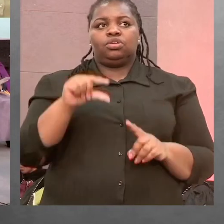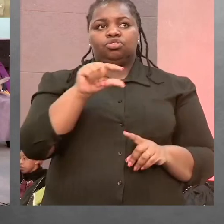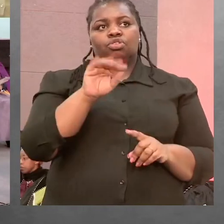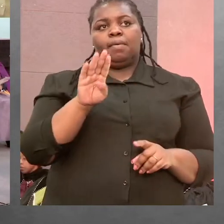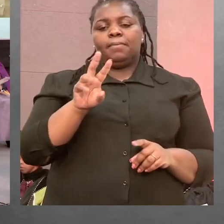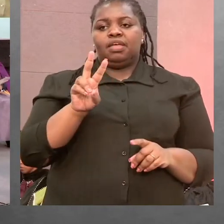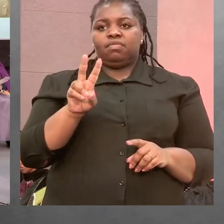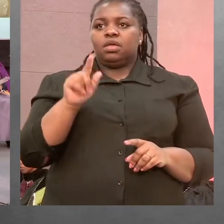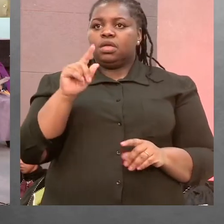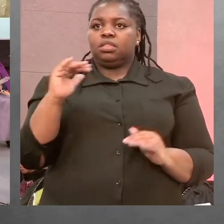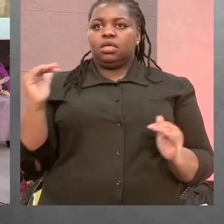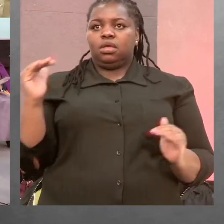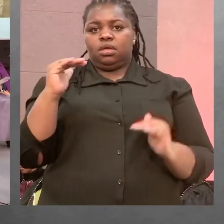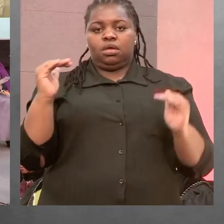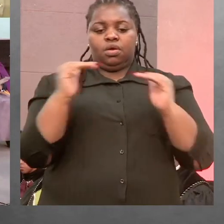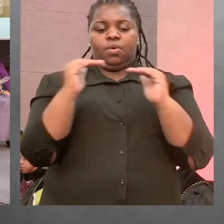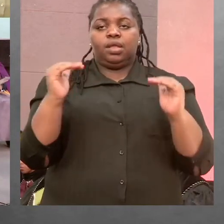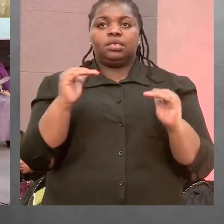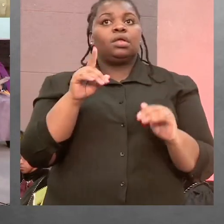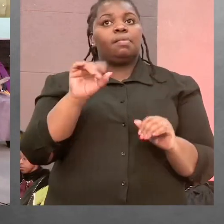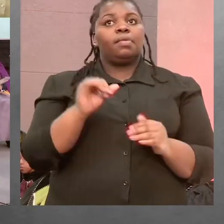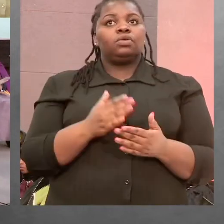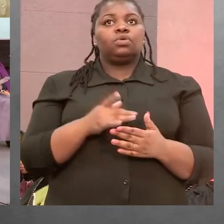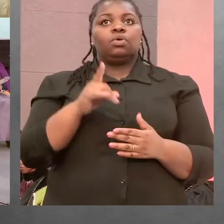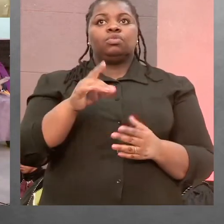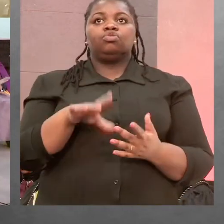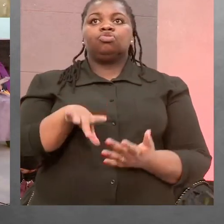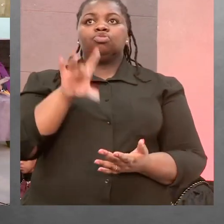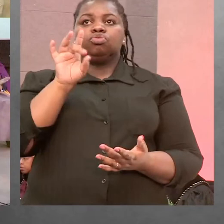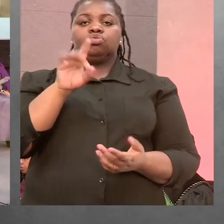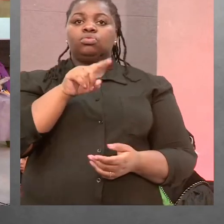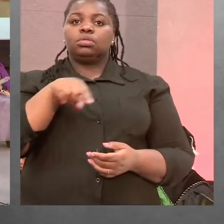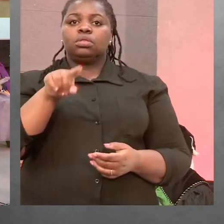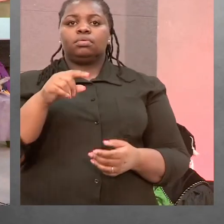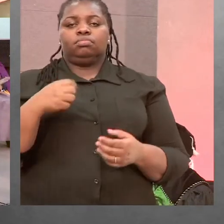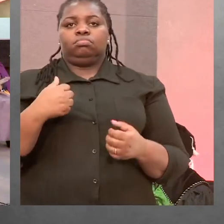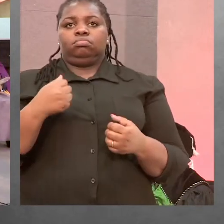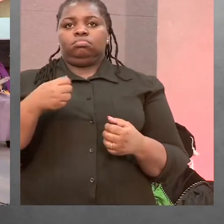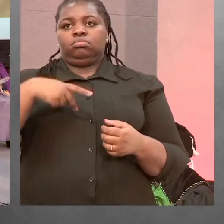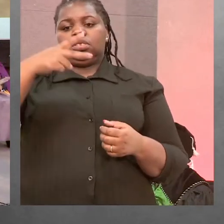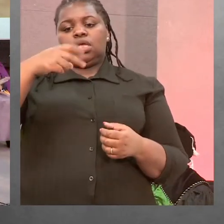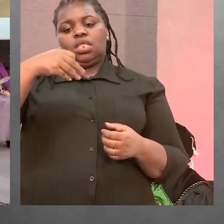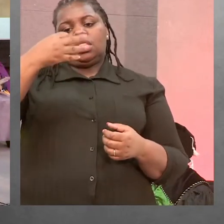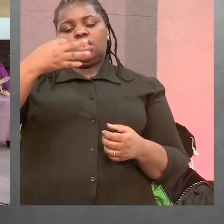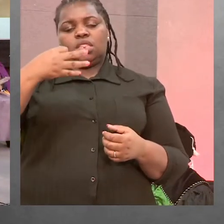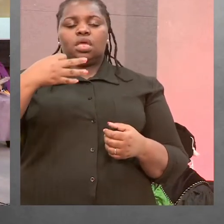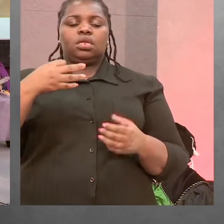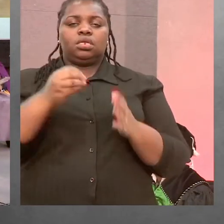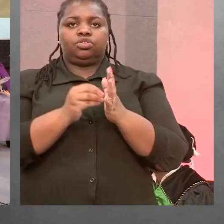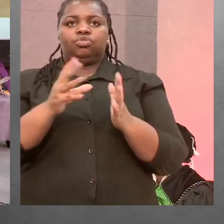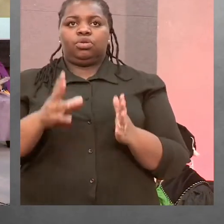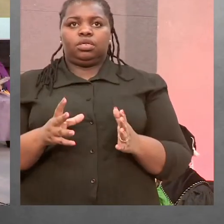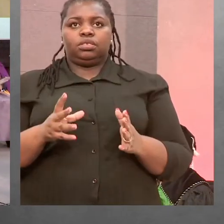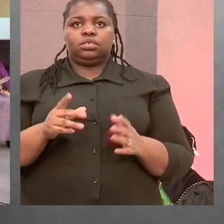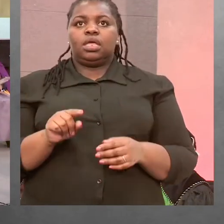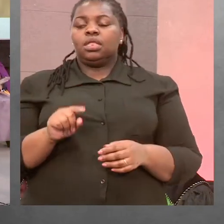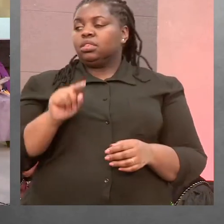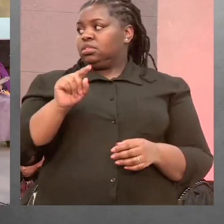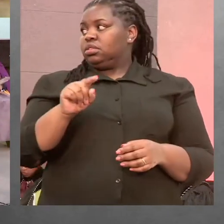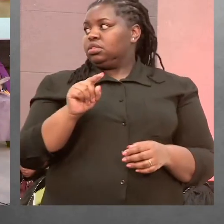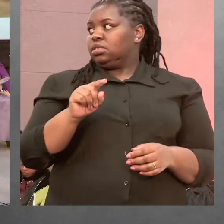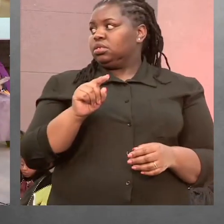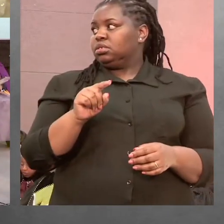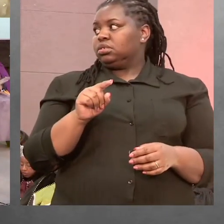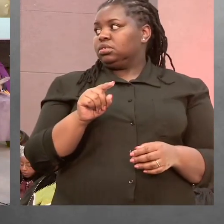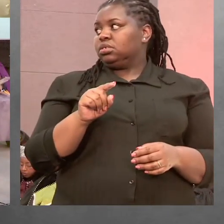gender-based inequalities by intentionally choosing to hire second and third year students. And this